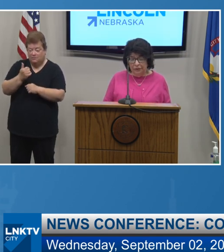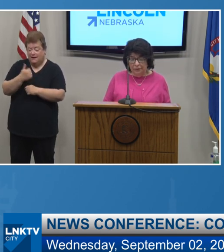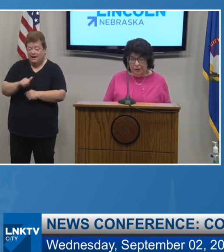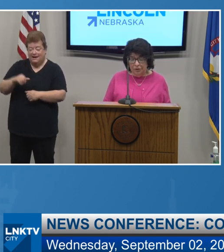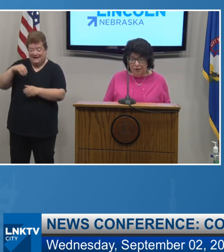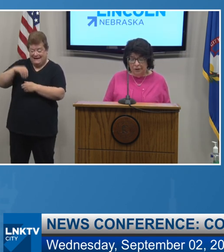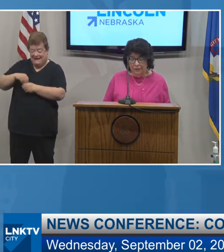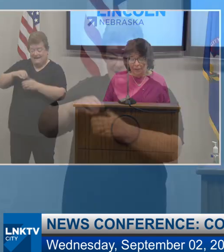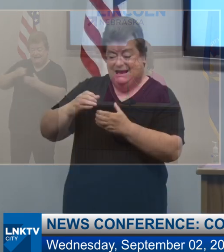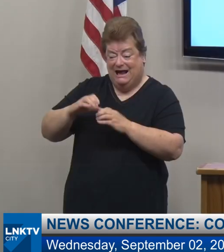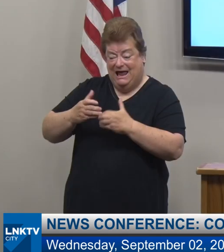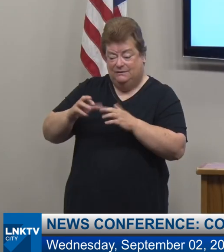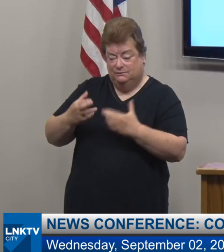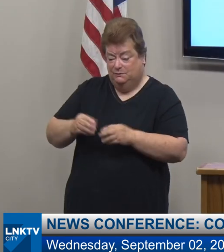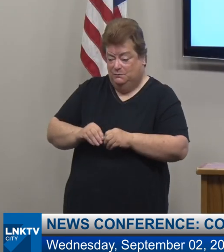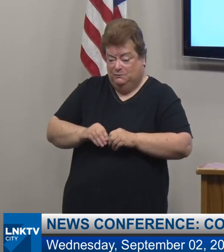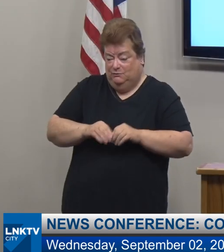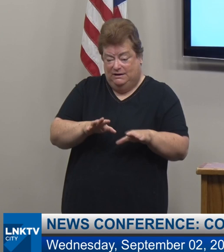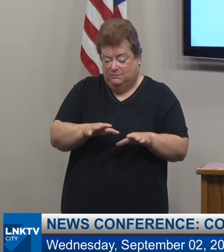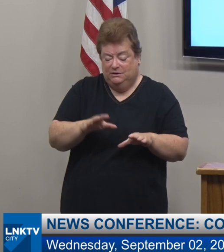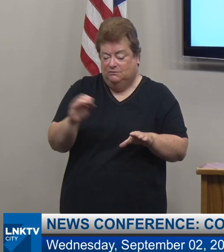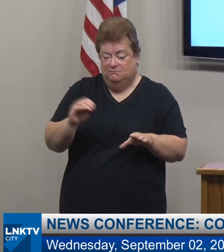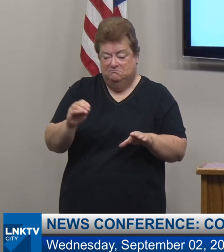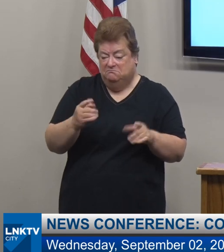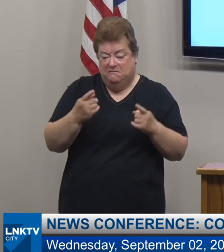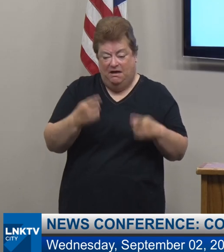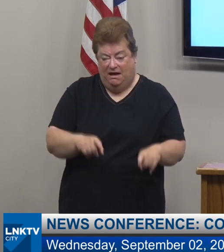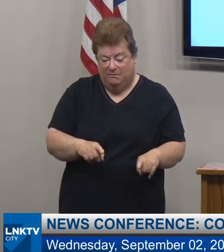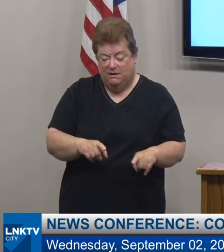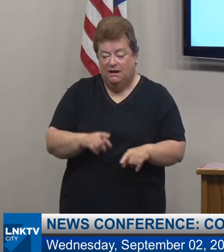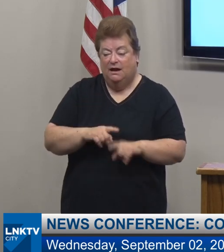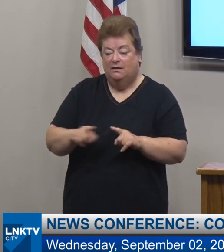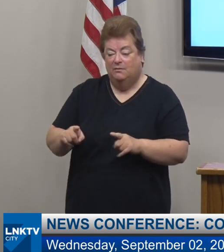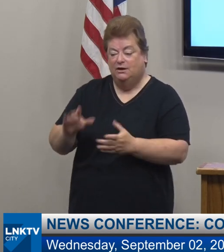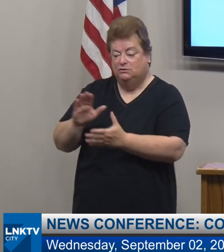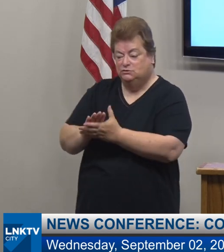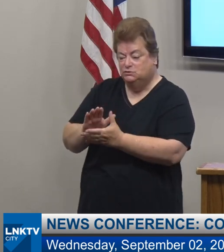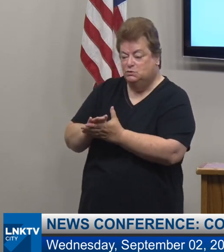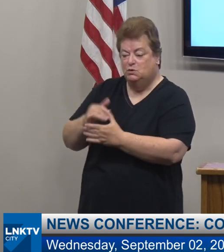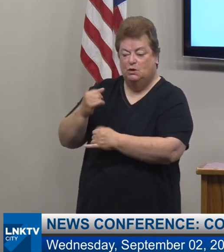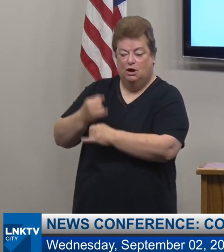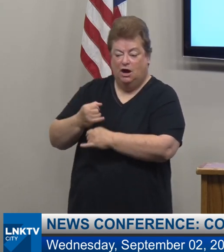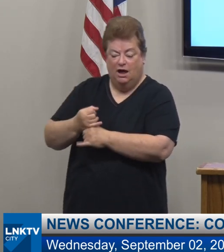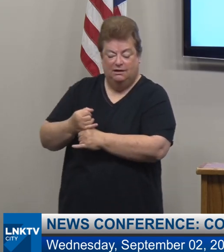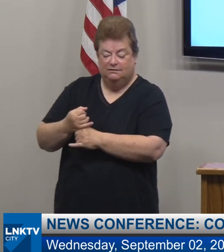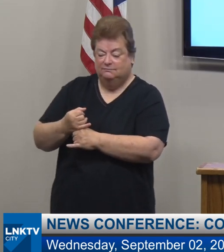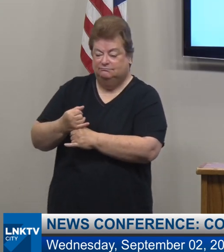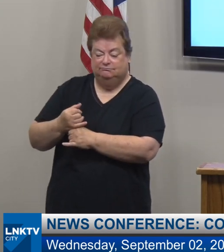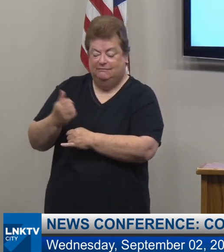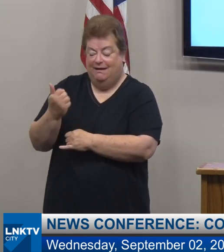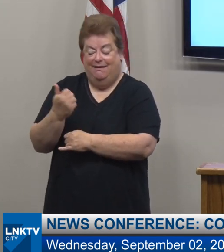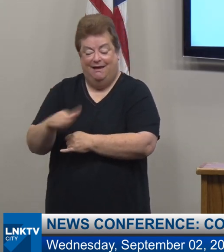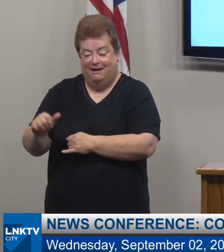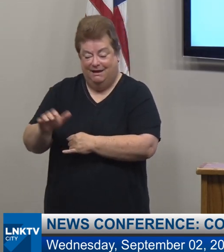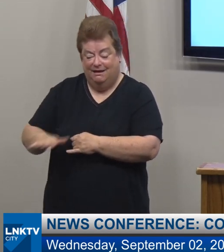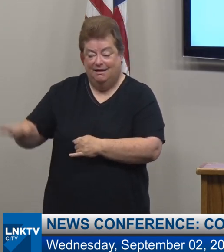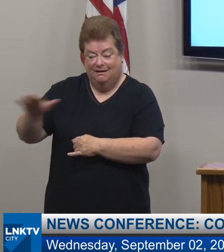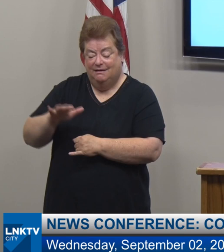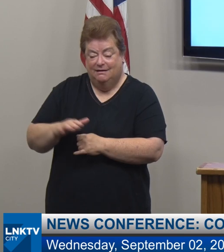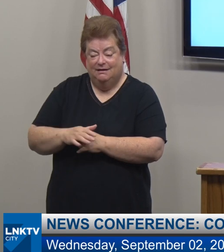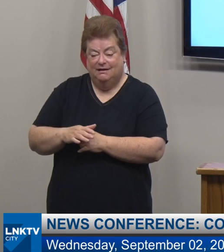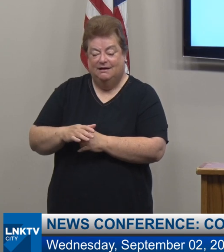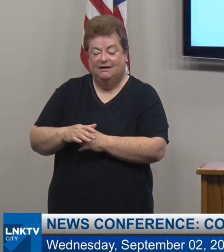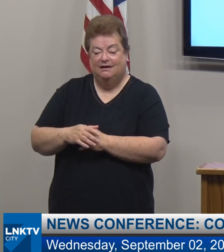in-classroom transmission of the virus in any school or college campus in Lancaster County. The data shows that